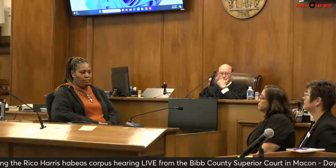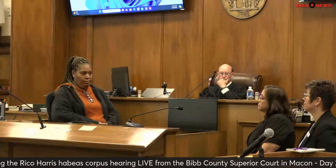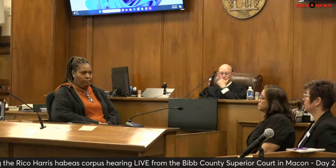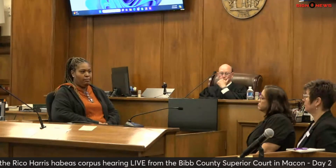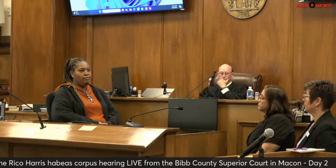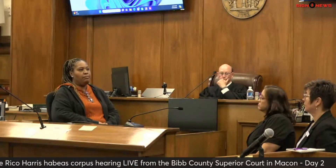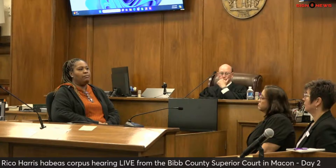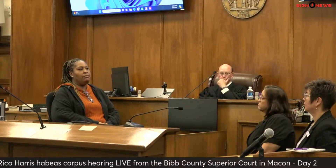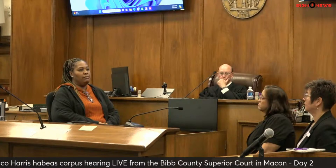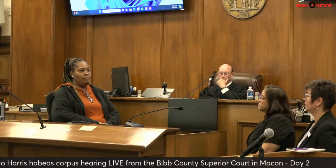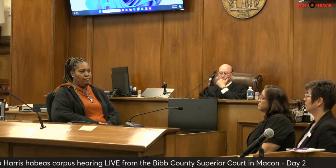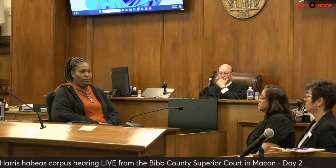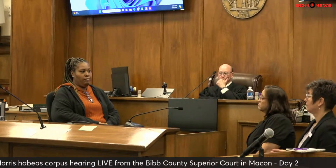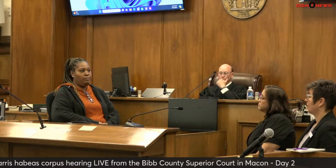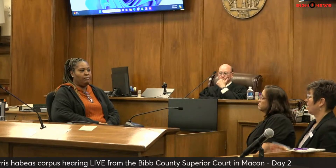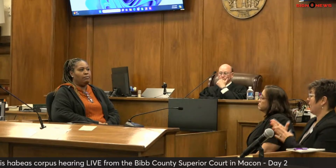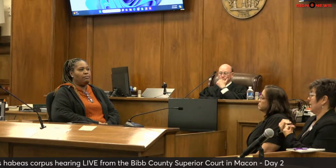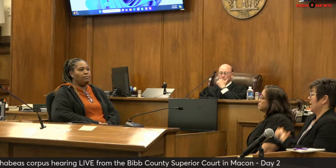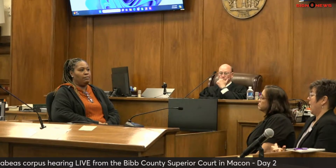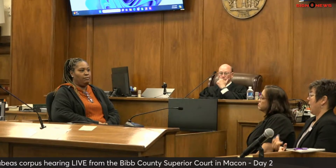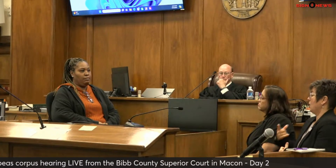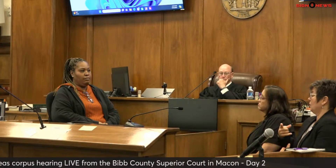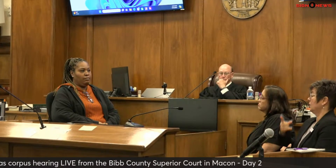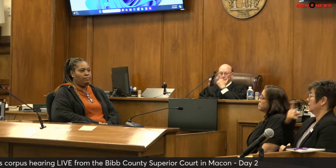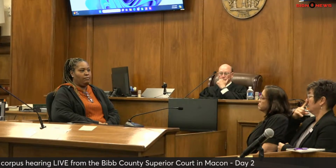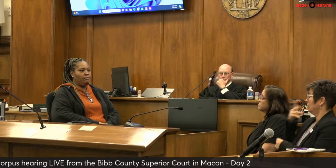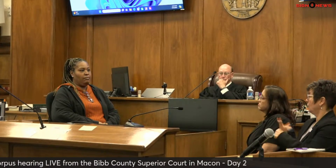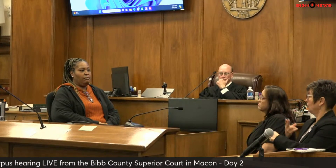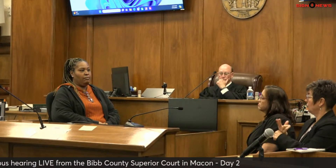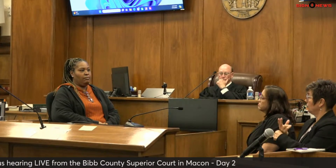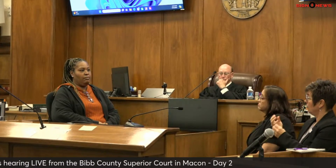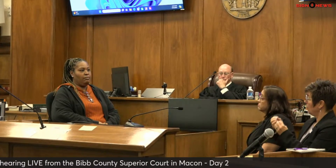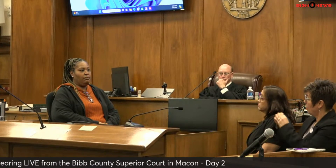And now he uses more ASL.